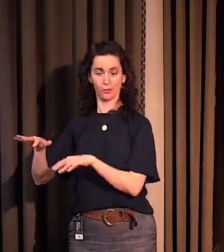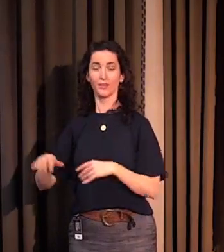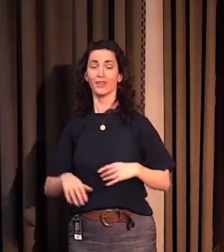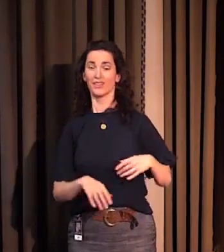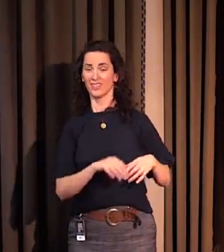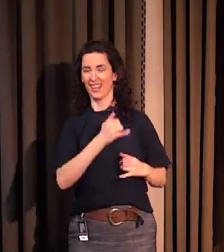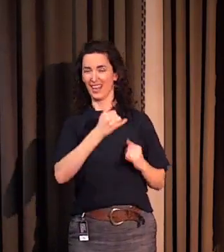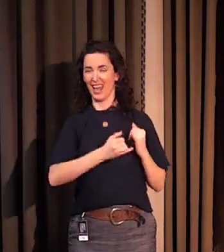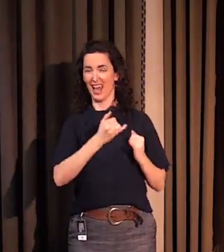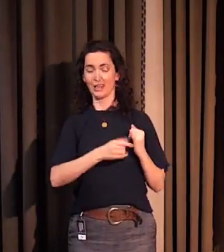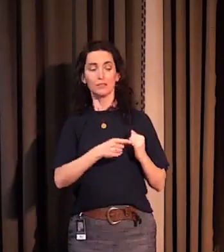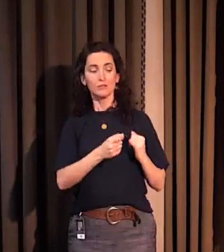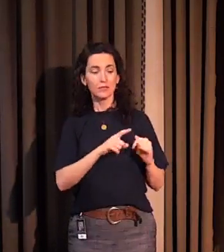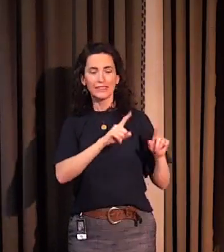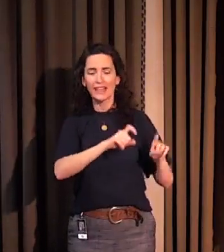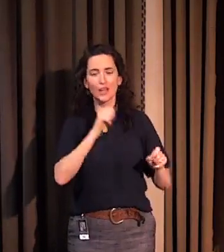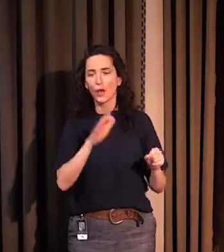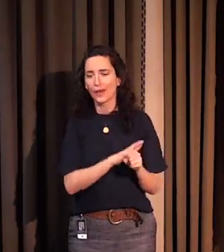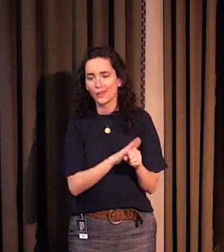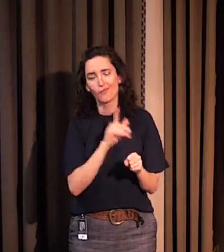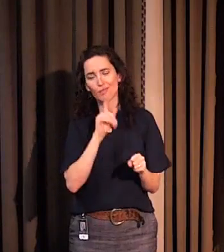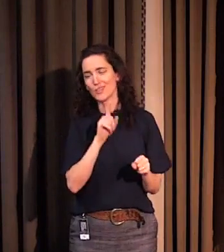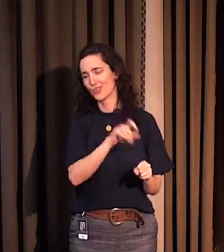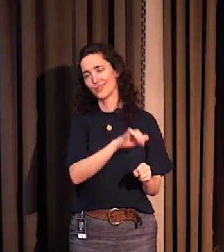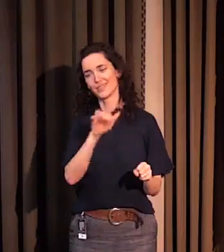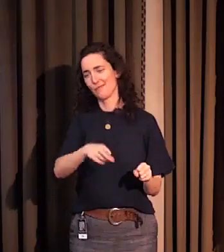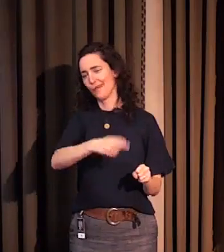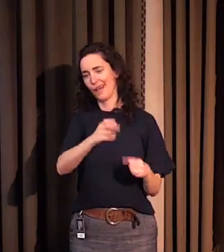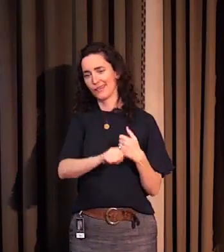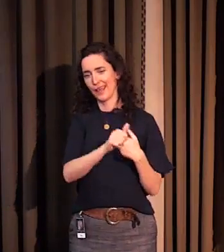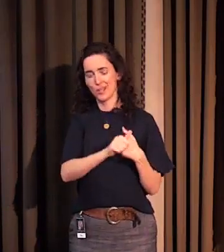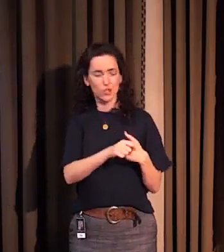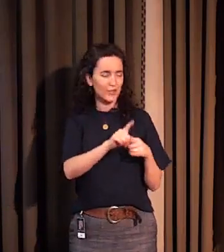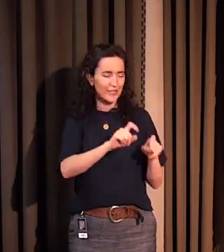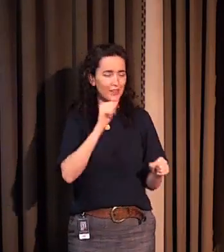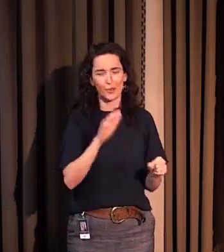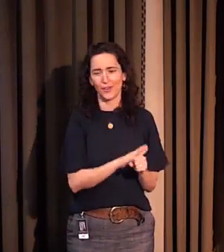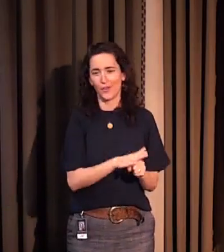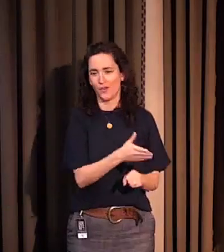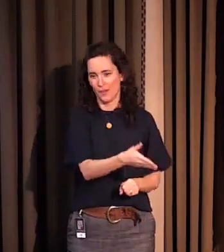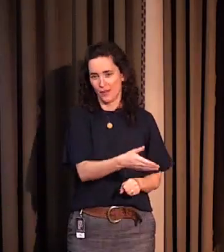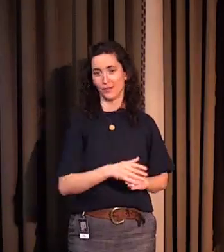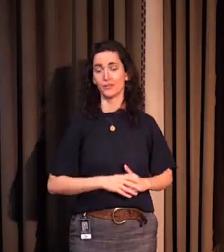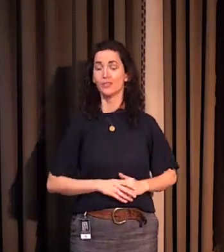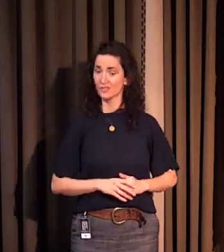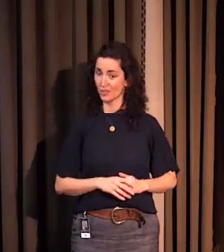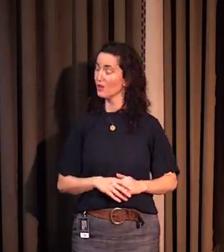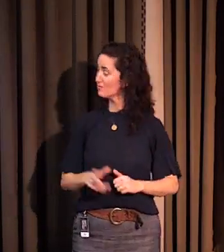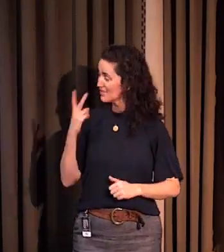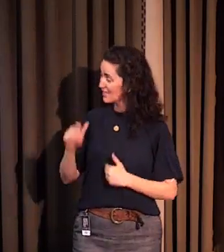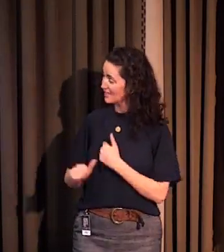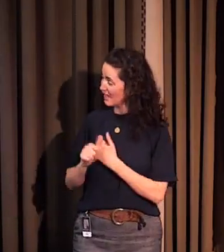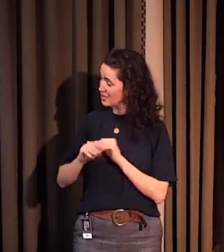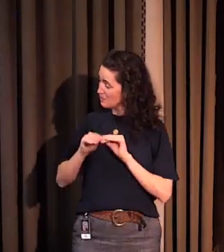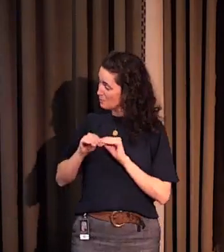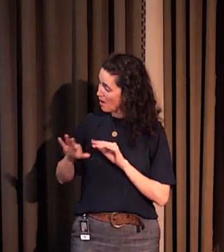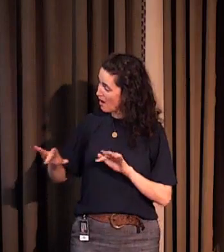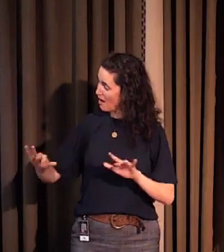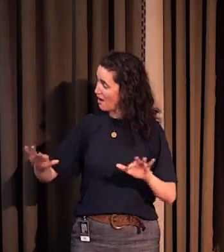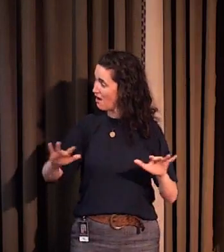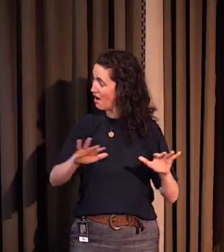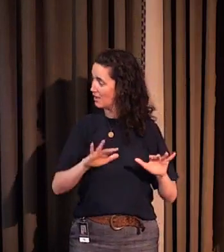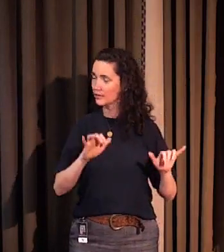be there just wasn't enough testing volume to meet the bar of what we need to count it. So there's a consistent risk of COVID across the state. There's